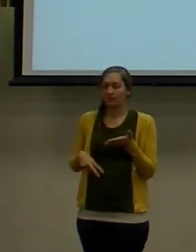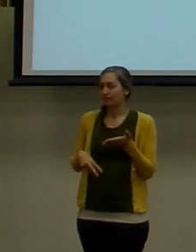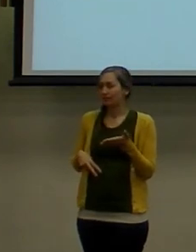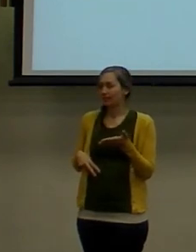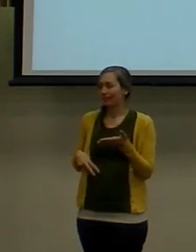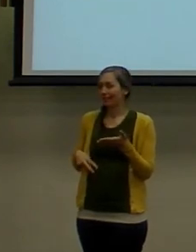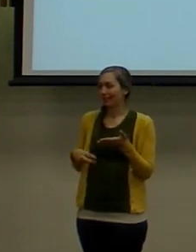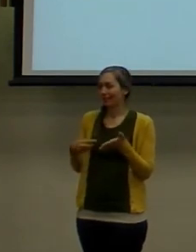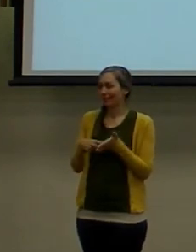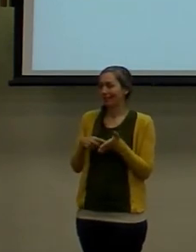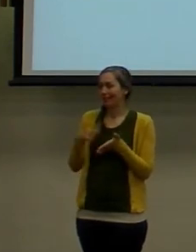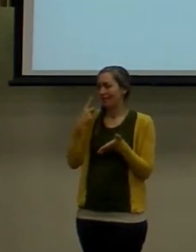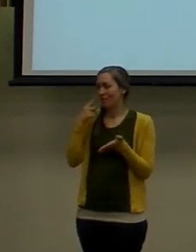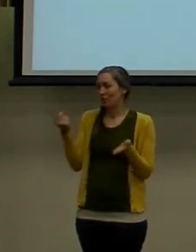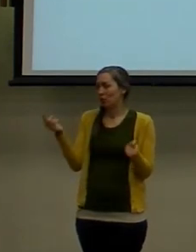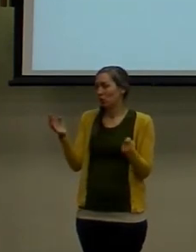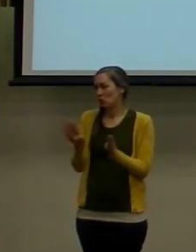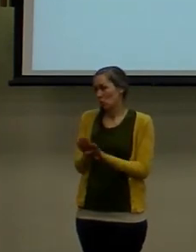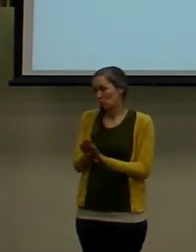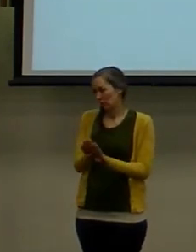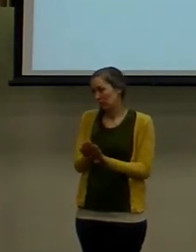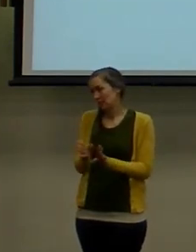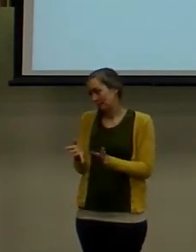to close it.